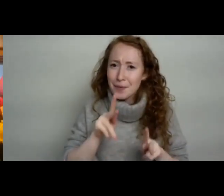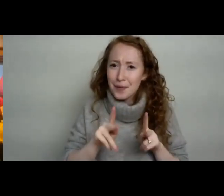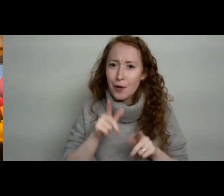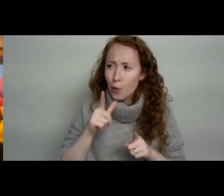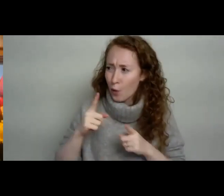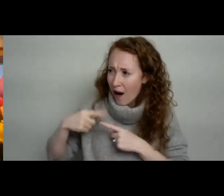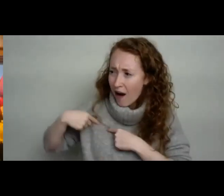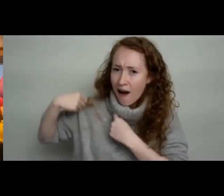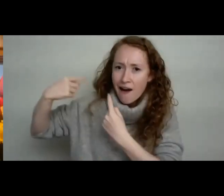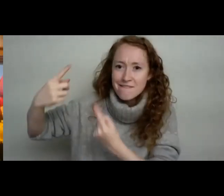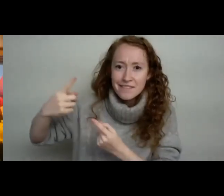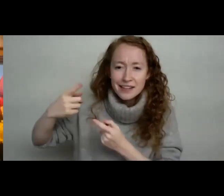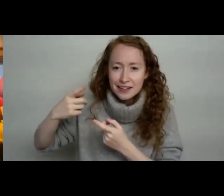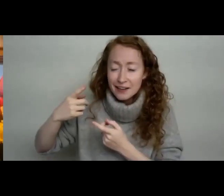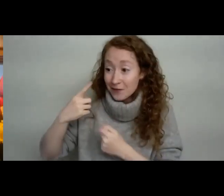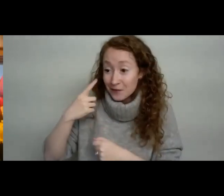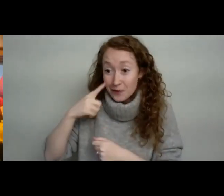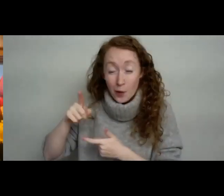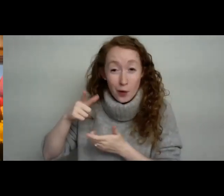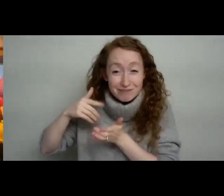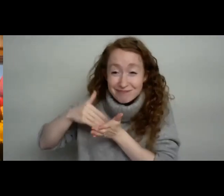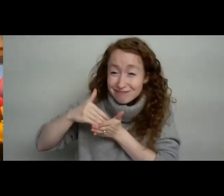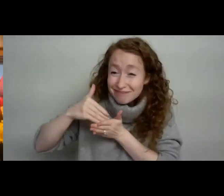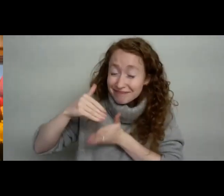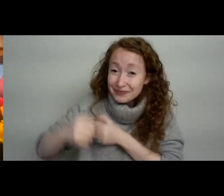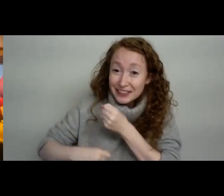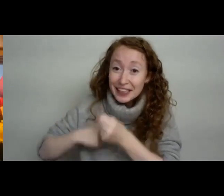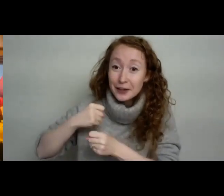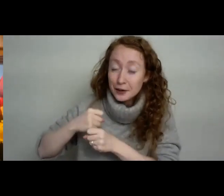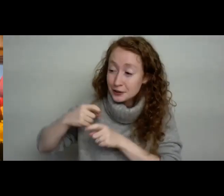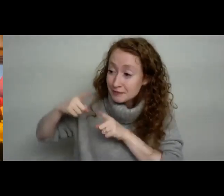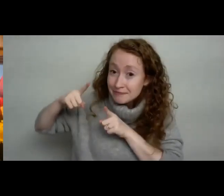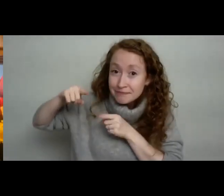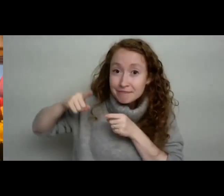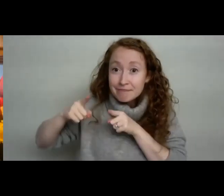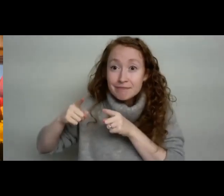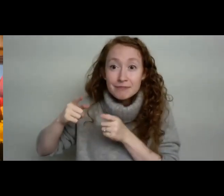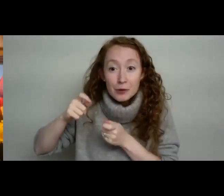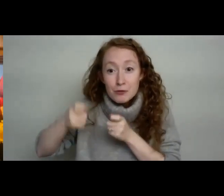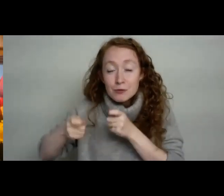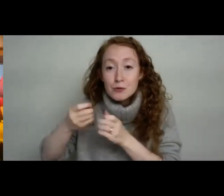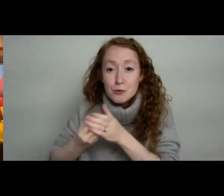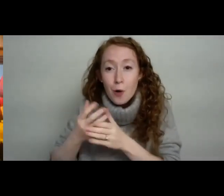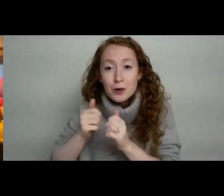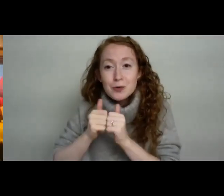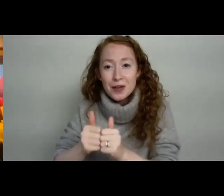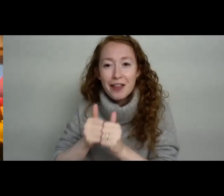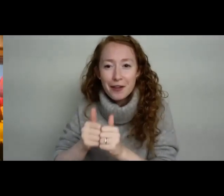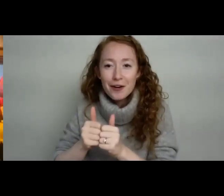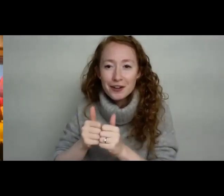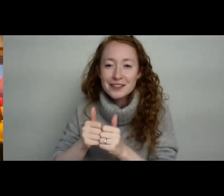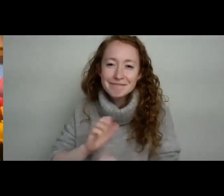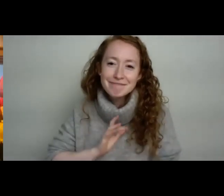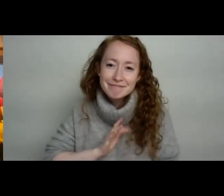for millions of years, in the case of our plants, been adapting to life on Earth and making it more delicious and